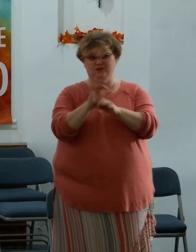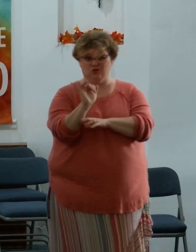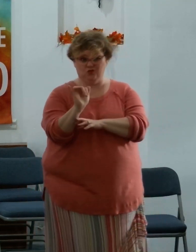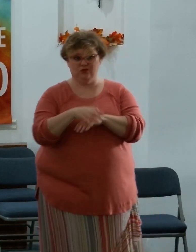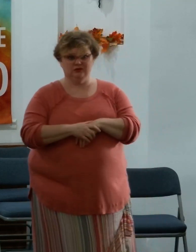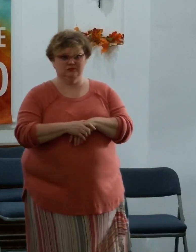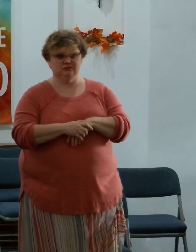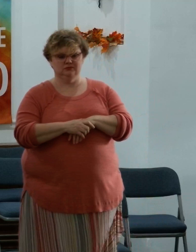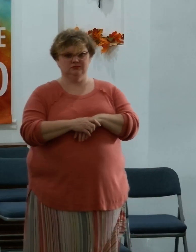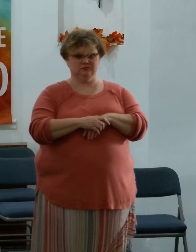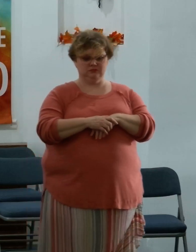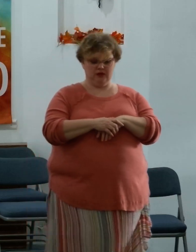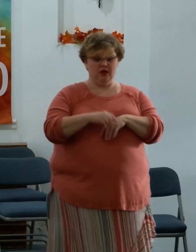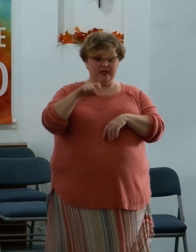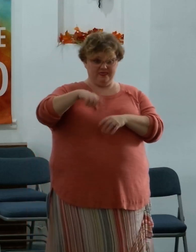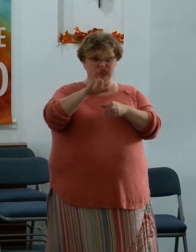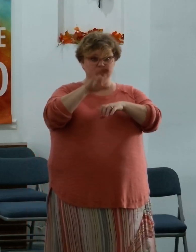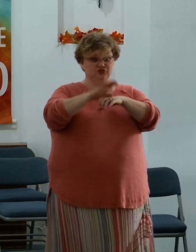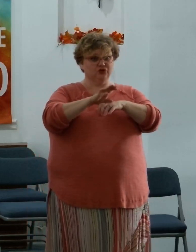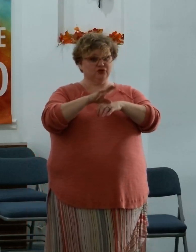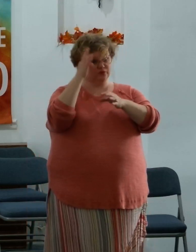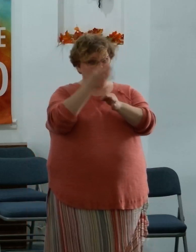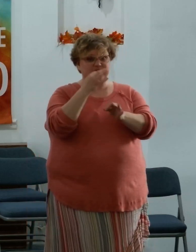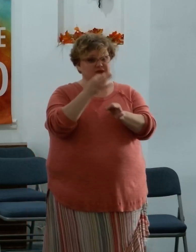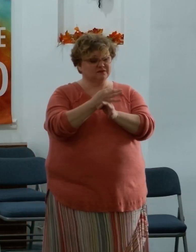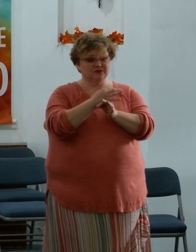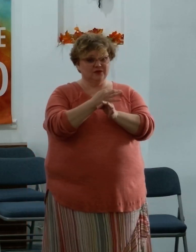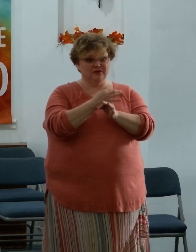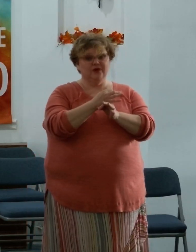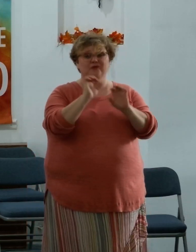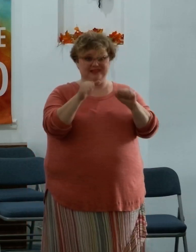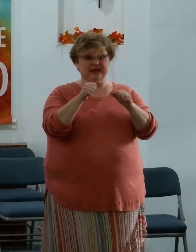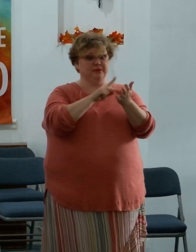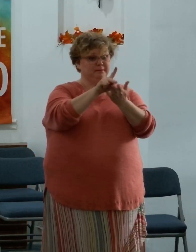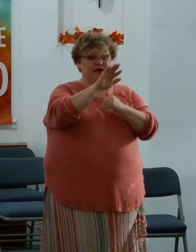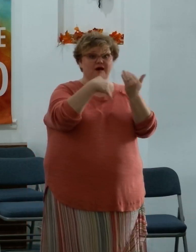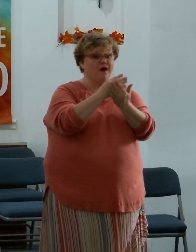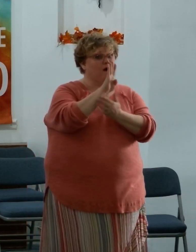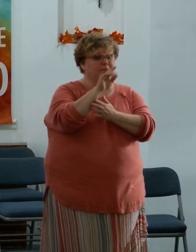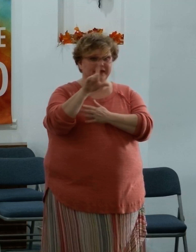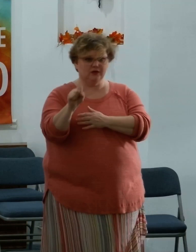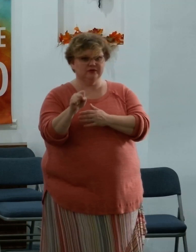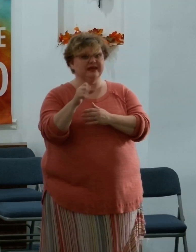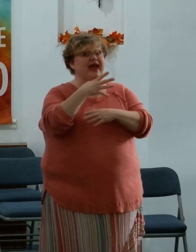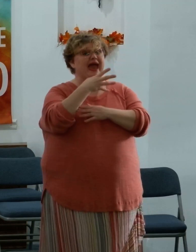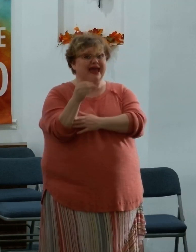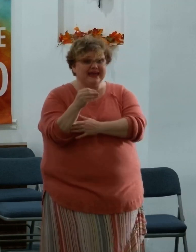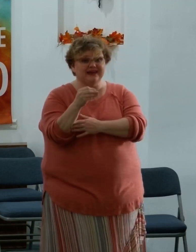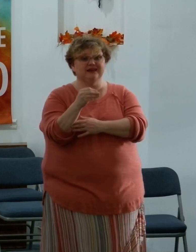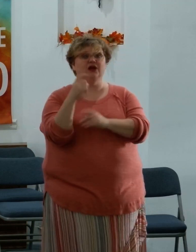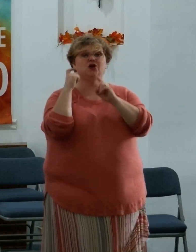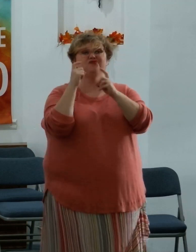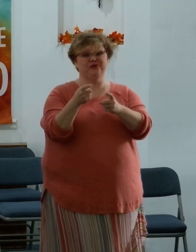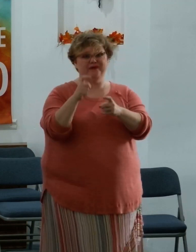got in the black. And got in the black enough to take up for $10,000 to give for that worthy cause. How many college